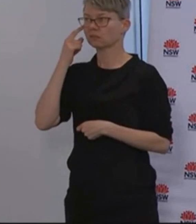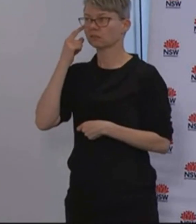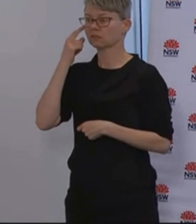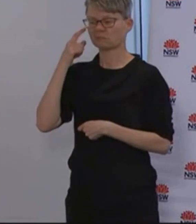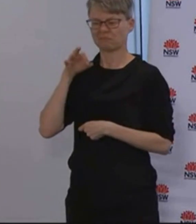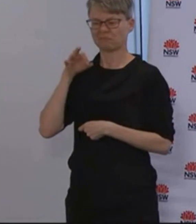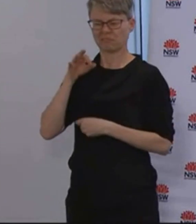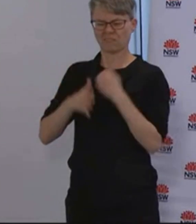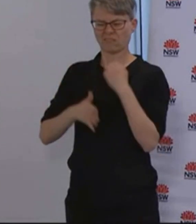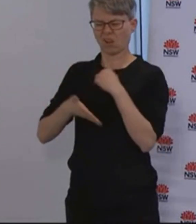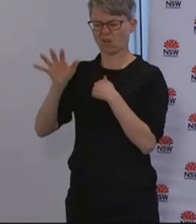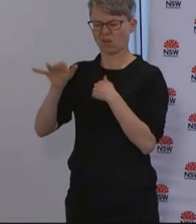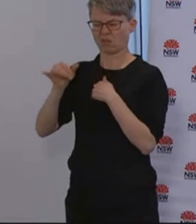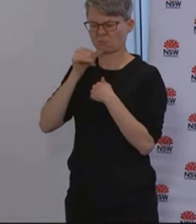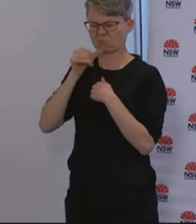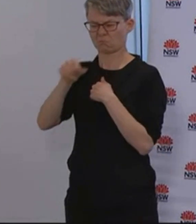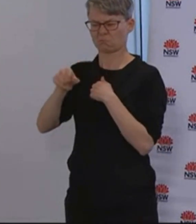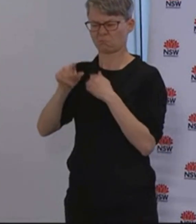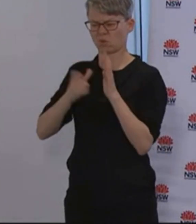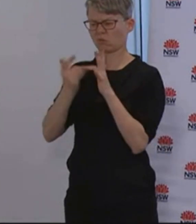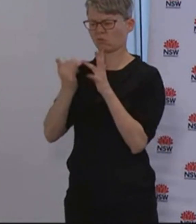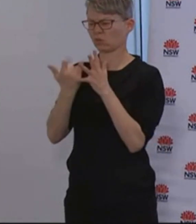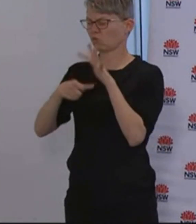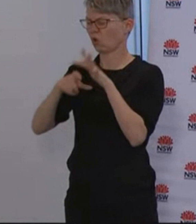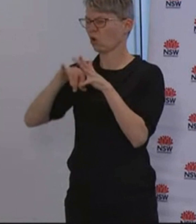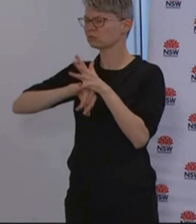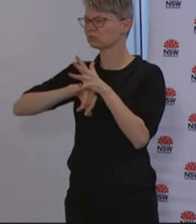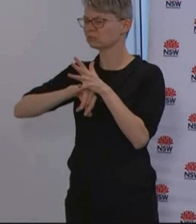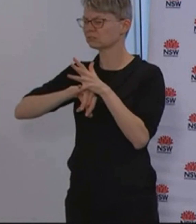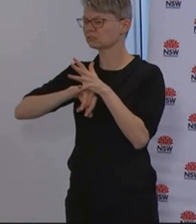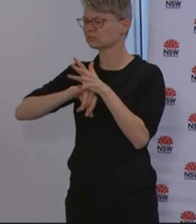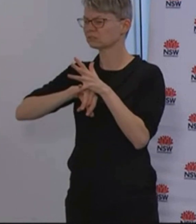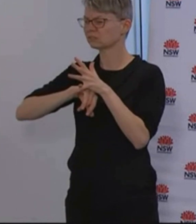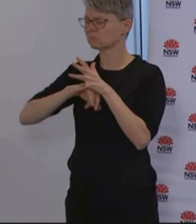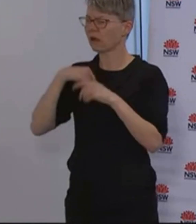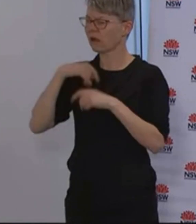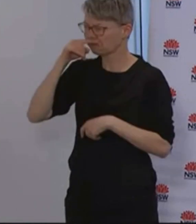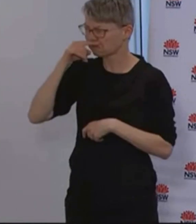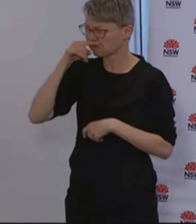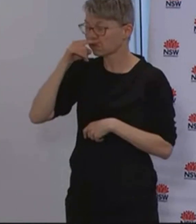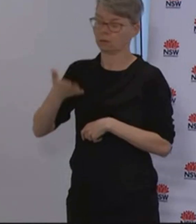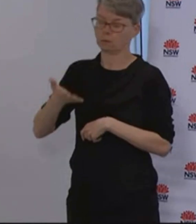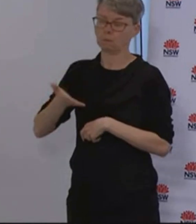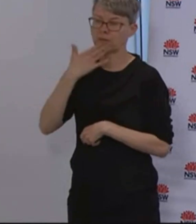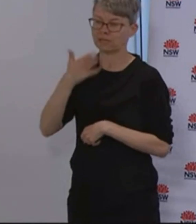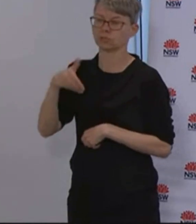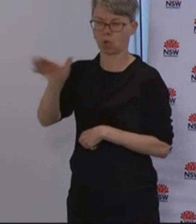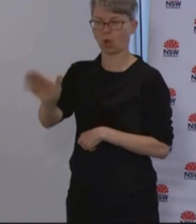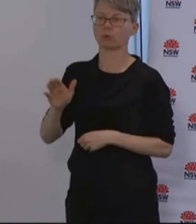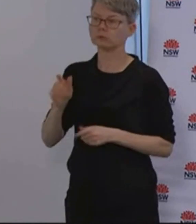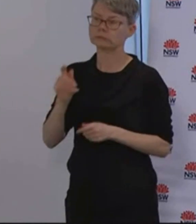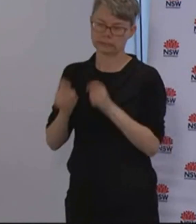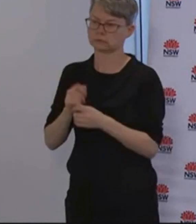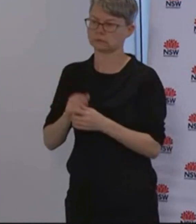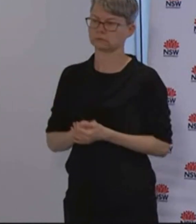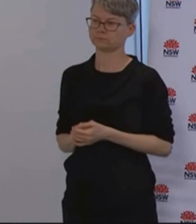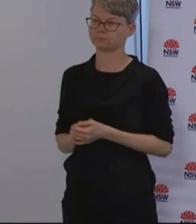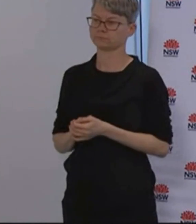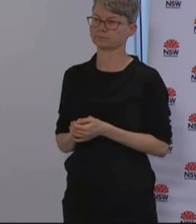been at the Crossroads Hotel, because we want to get any indication that the virus has spread